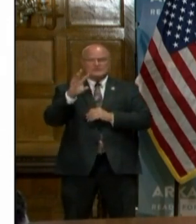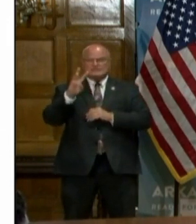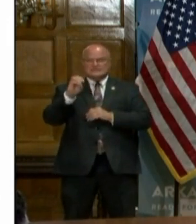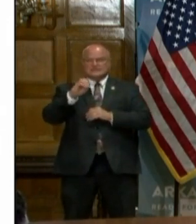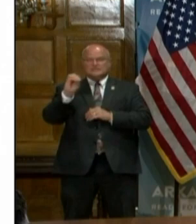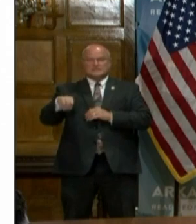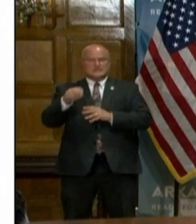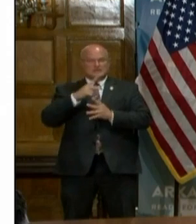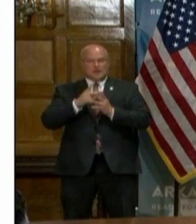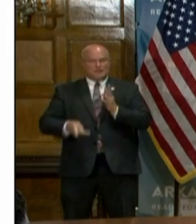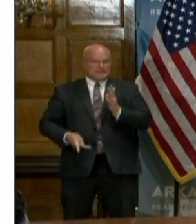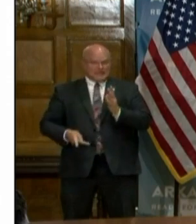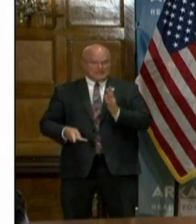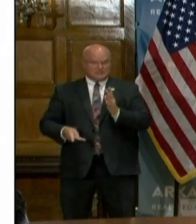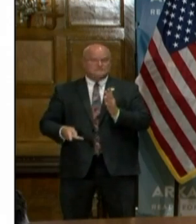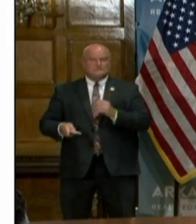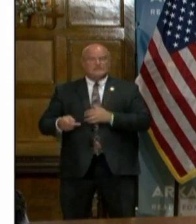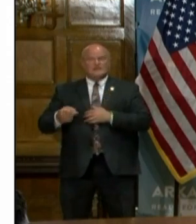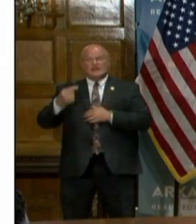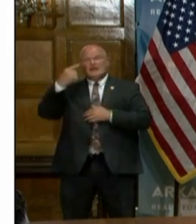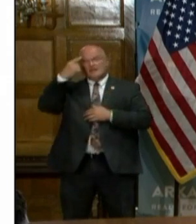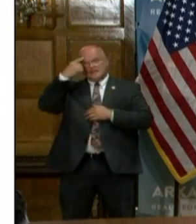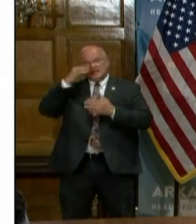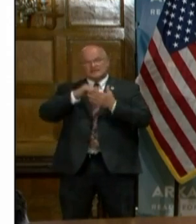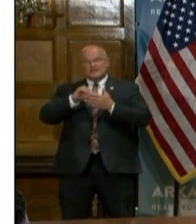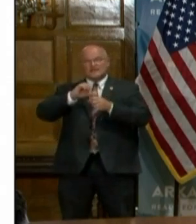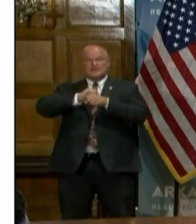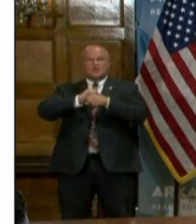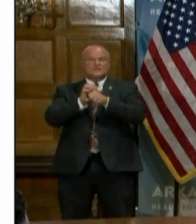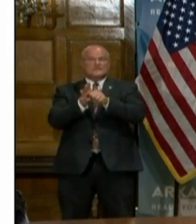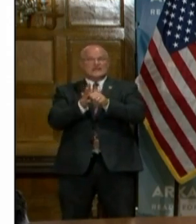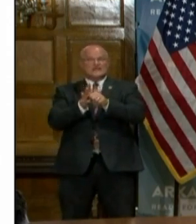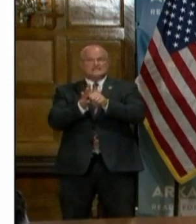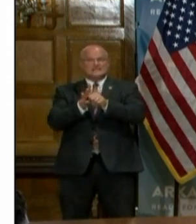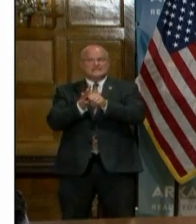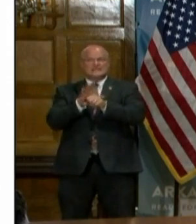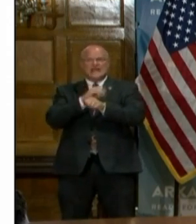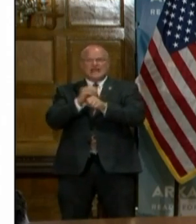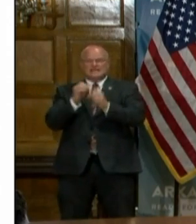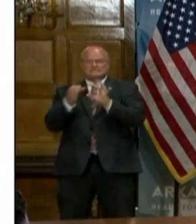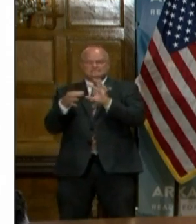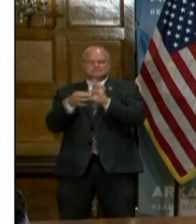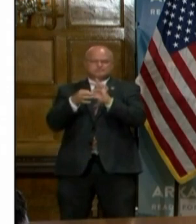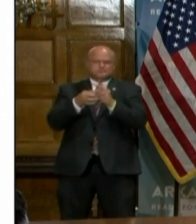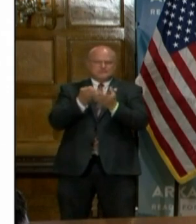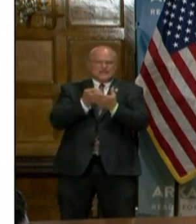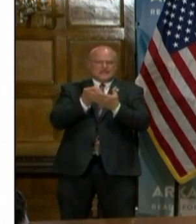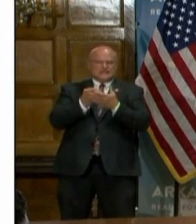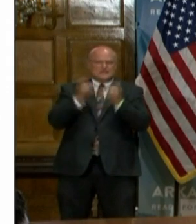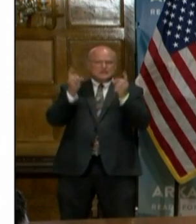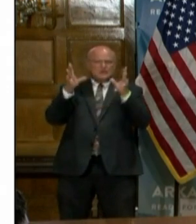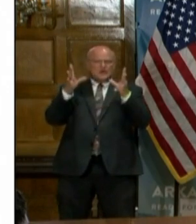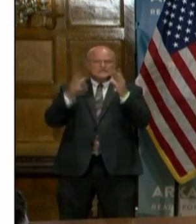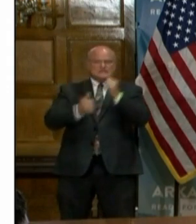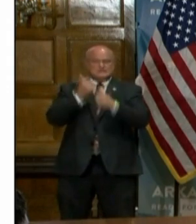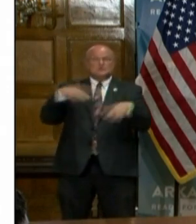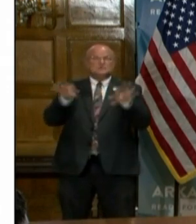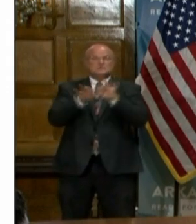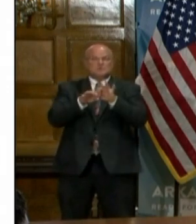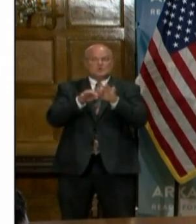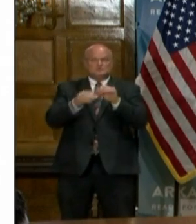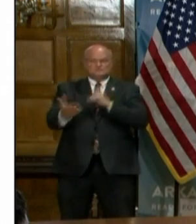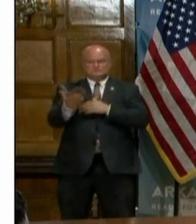60% of the population think that COVID-19 and this sort of interlinked economic crisis is the most